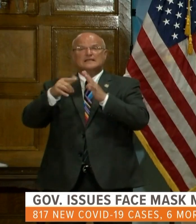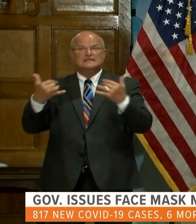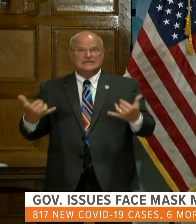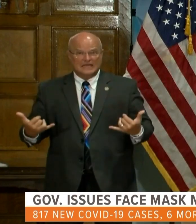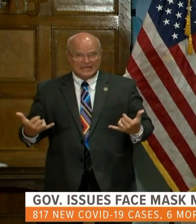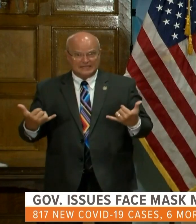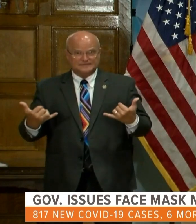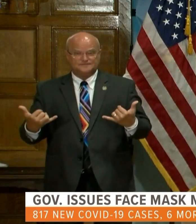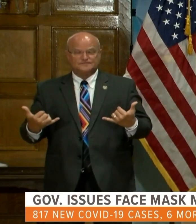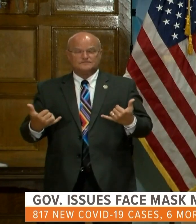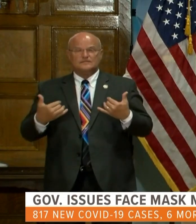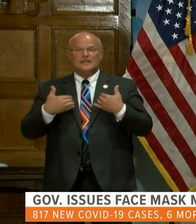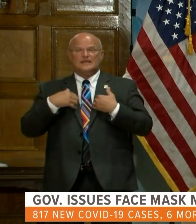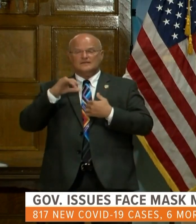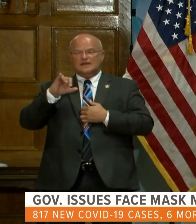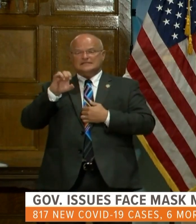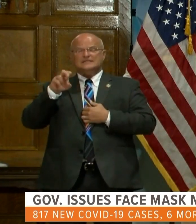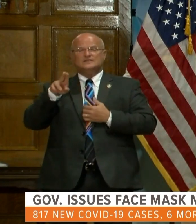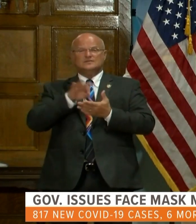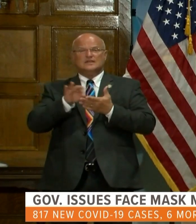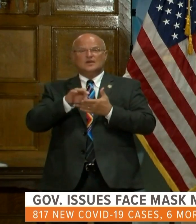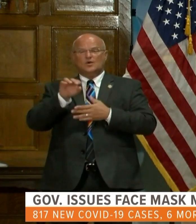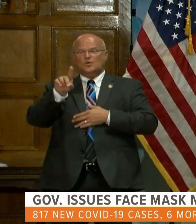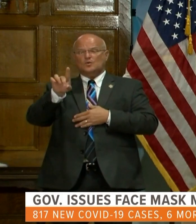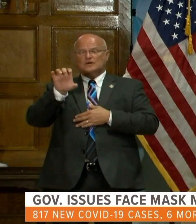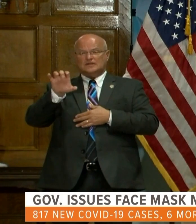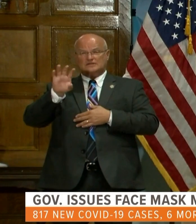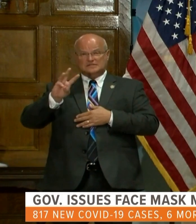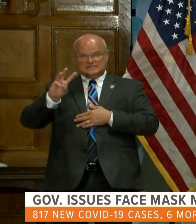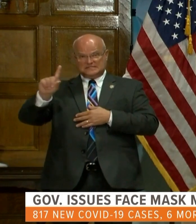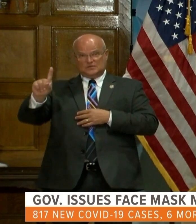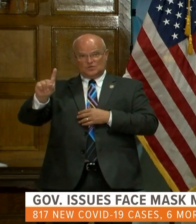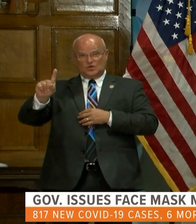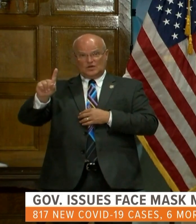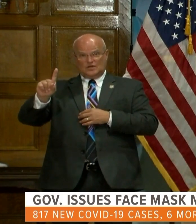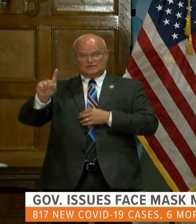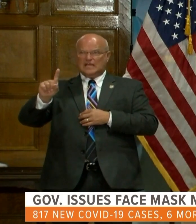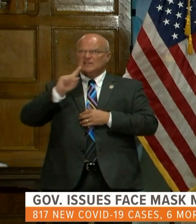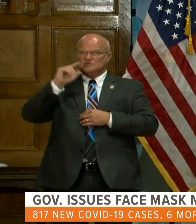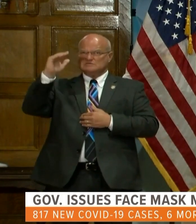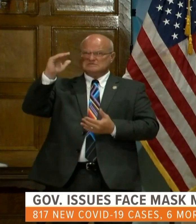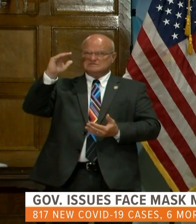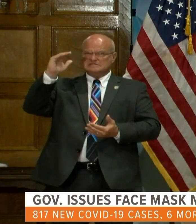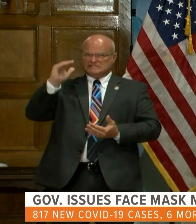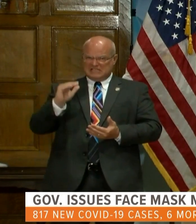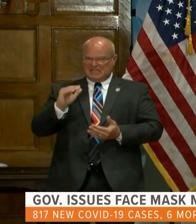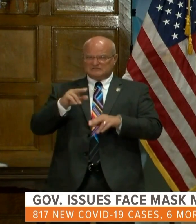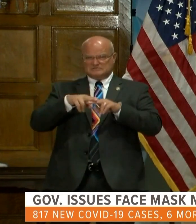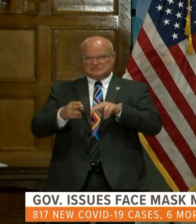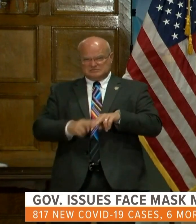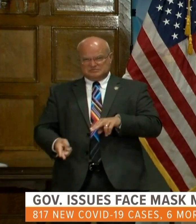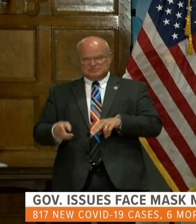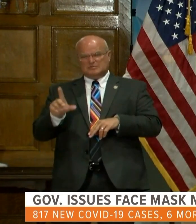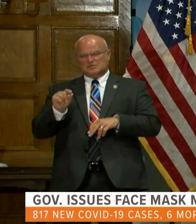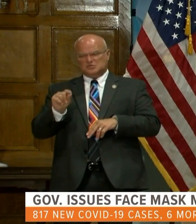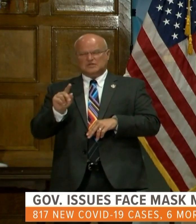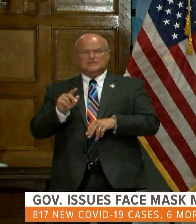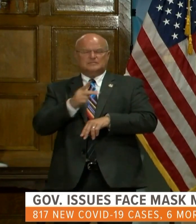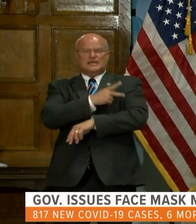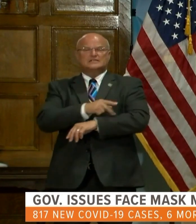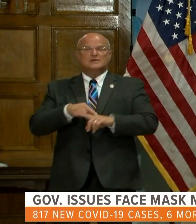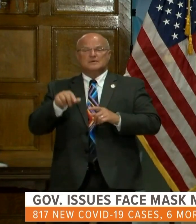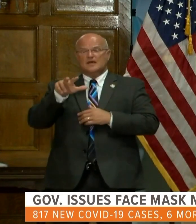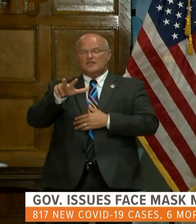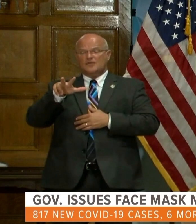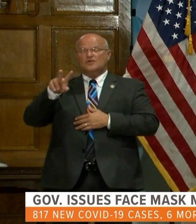today, we have an ICU census of 161. That's actually down from where it was a month ago by 20 patients. But